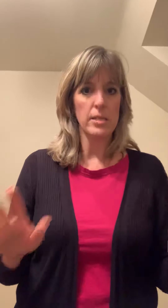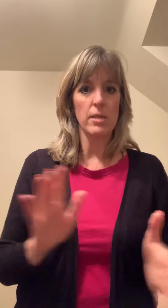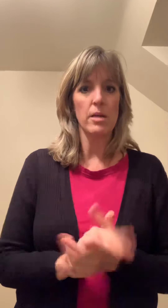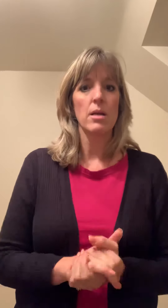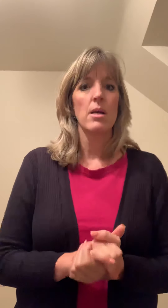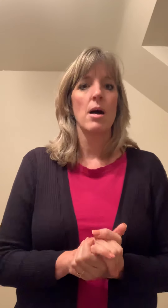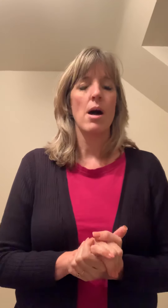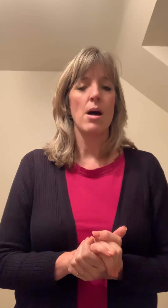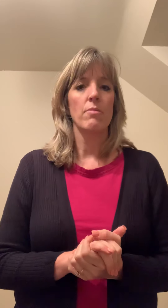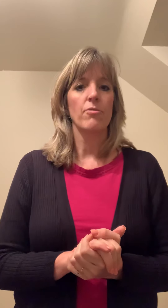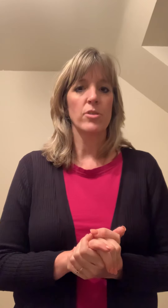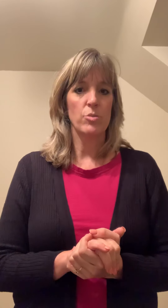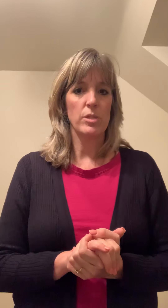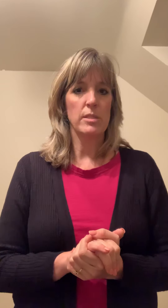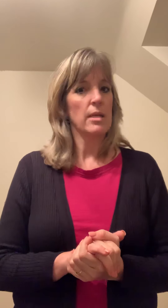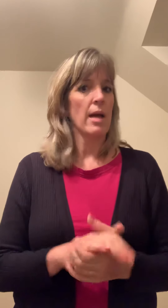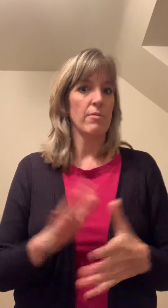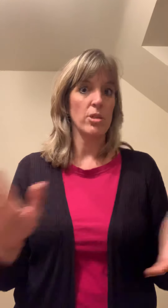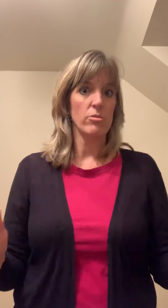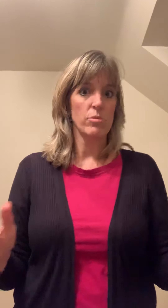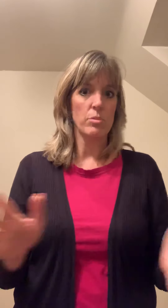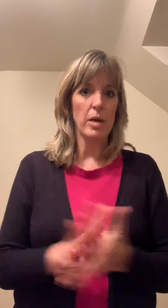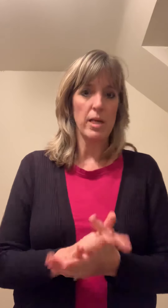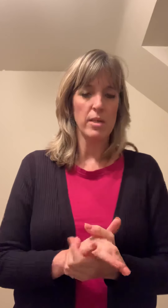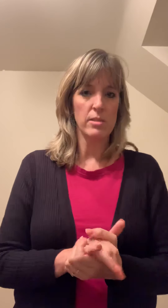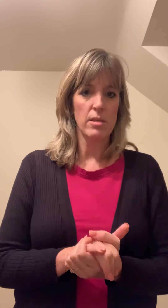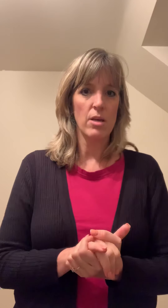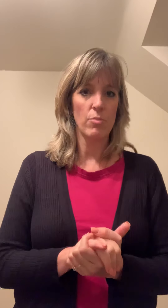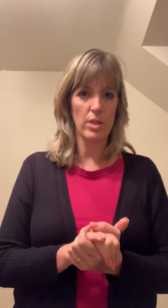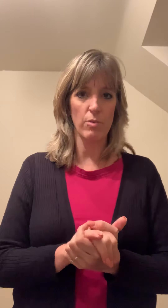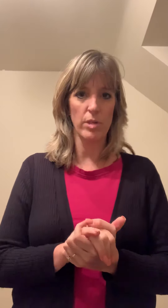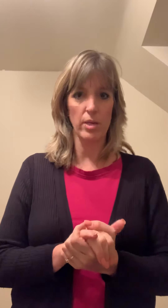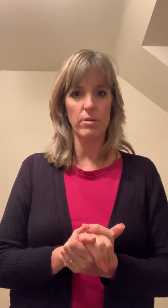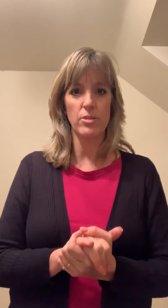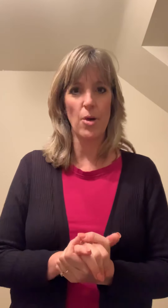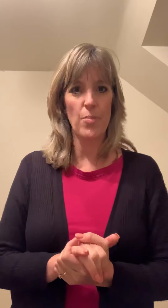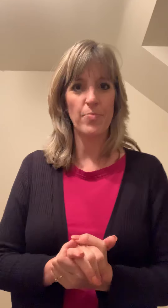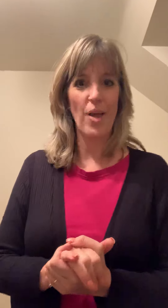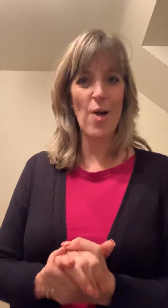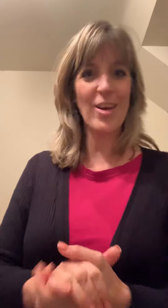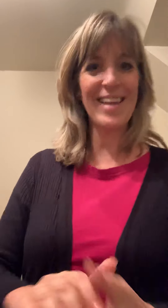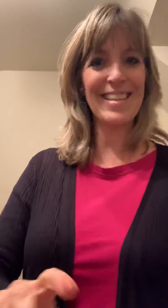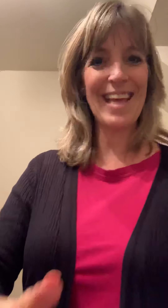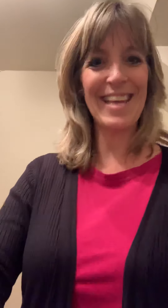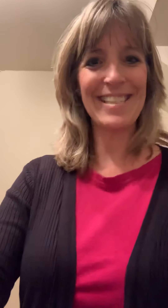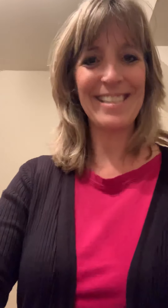basic first ones that I even used with my kids when they were little. So, all right, thanks.